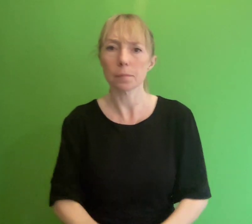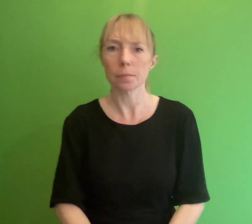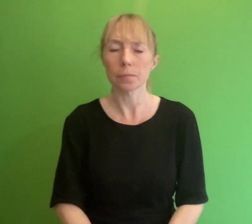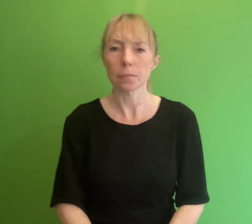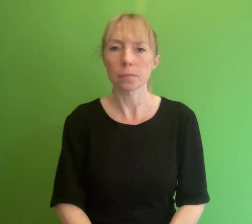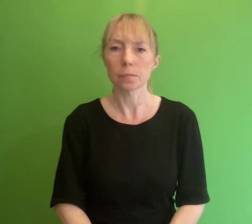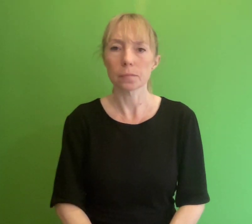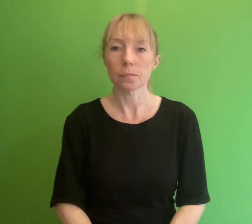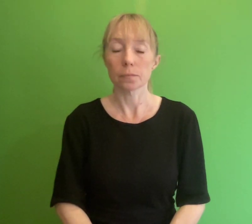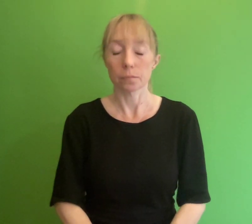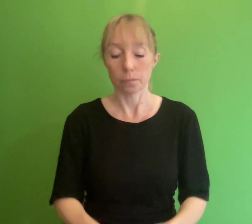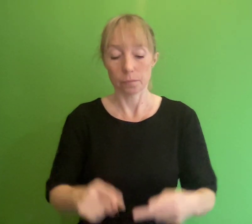Engage.